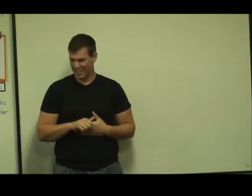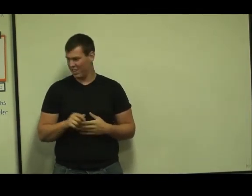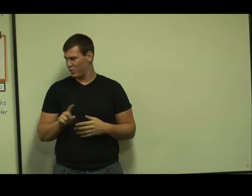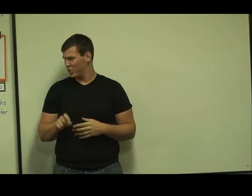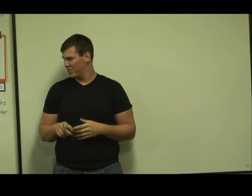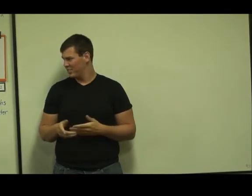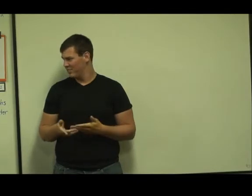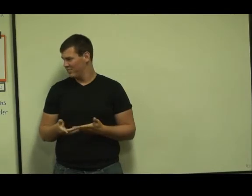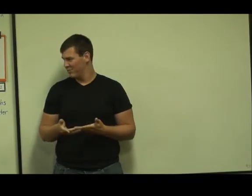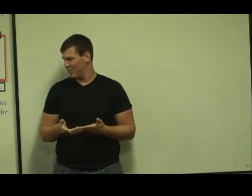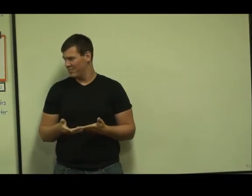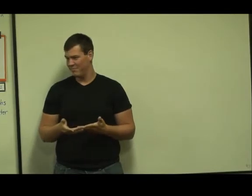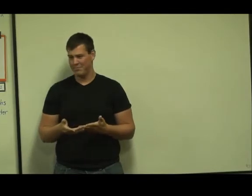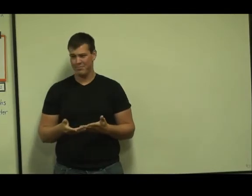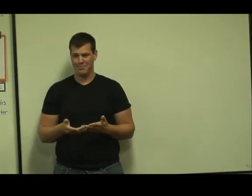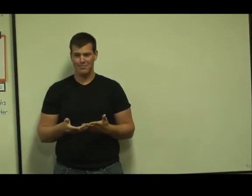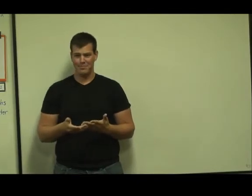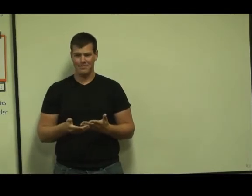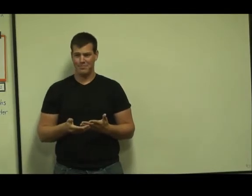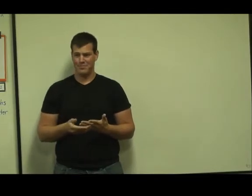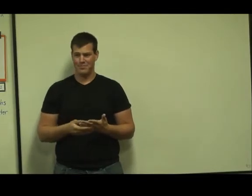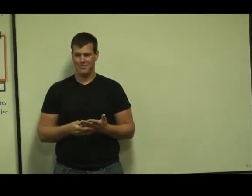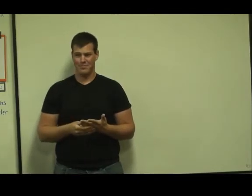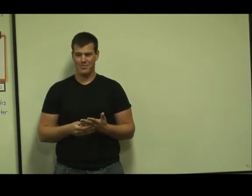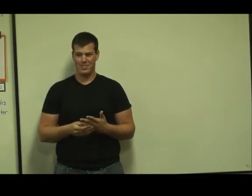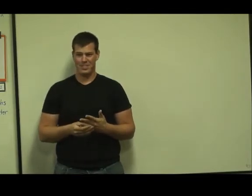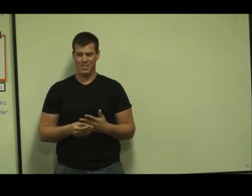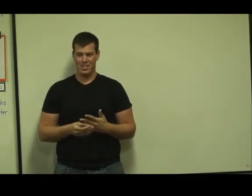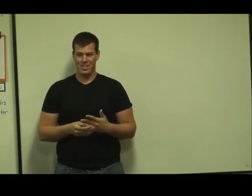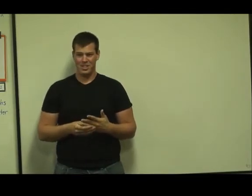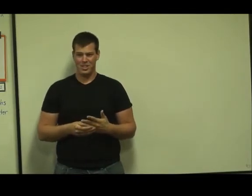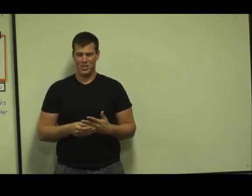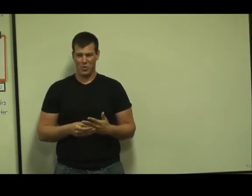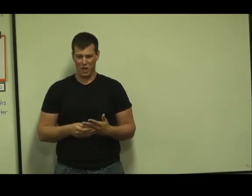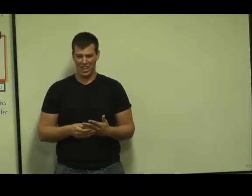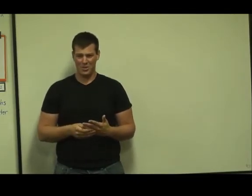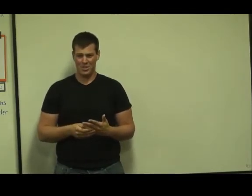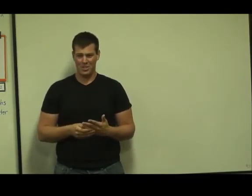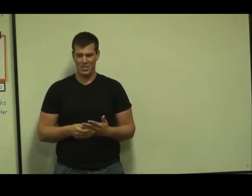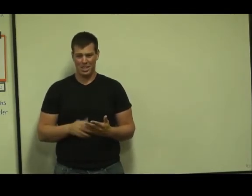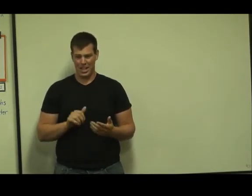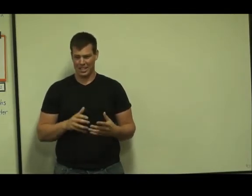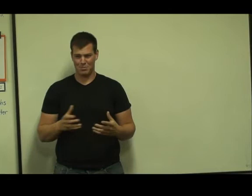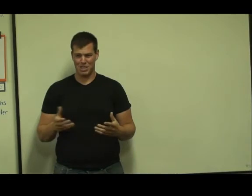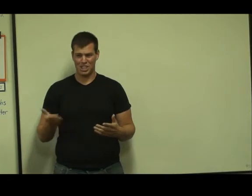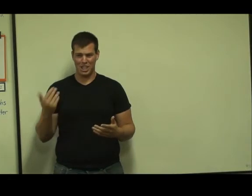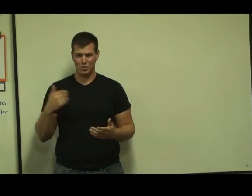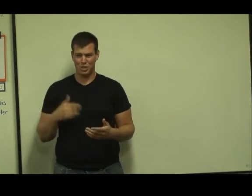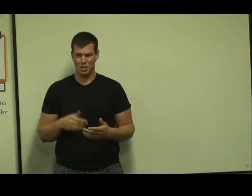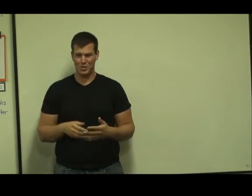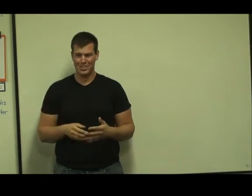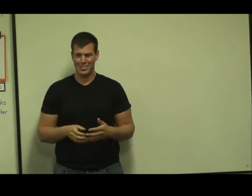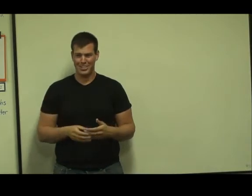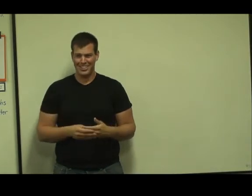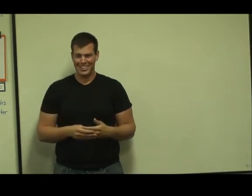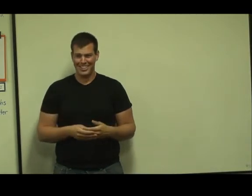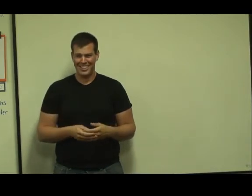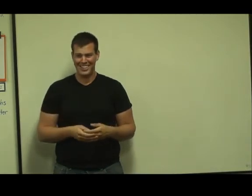get the question? Really? Do you have a question for him? So work out. Nice. You.